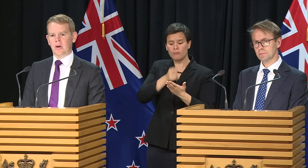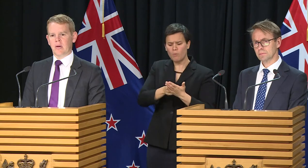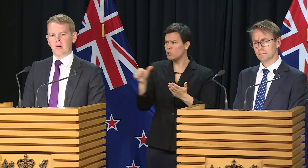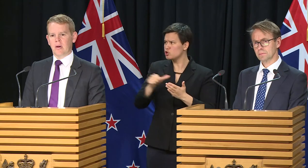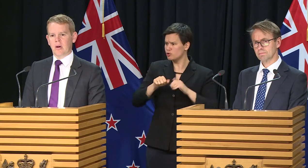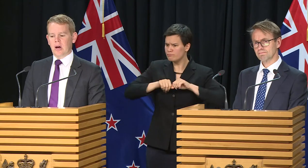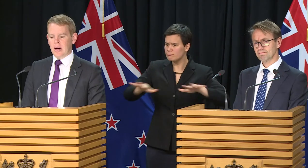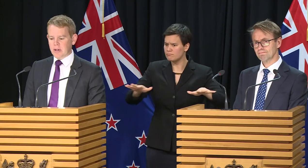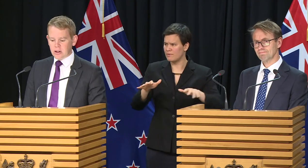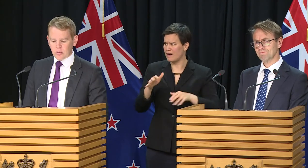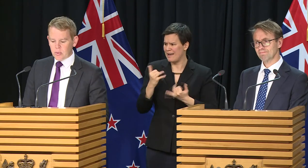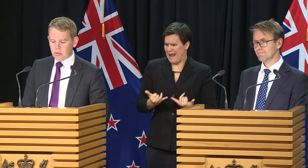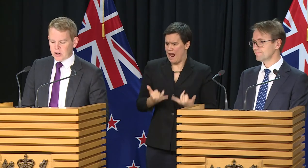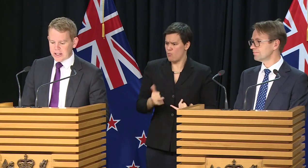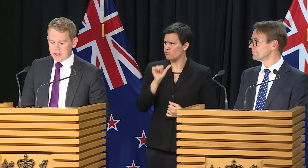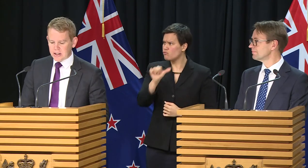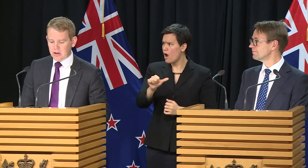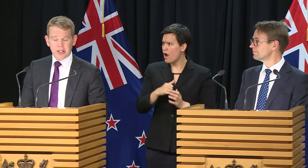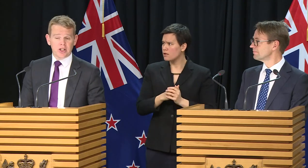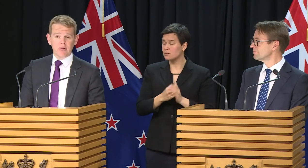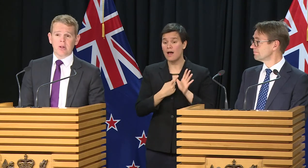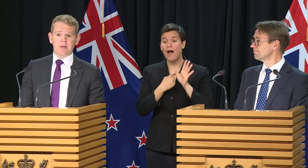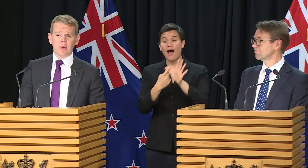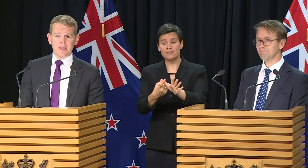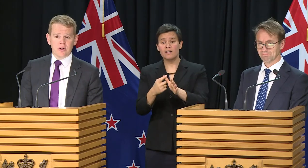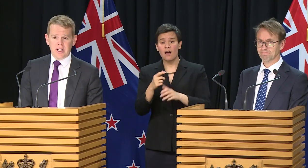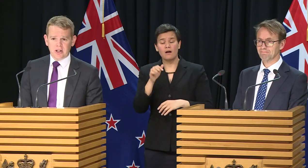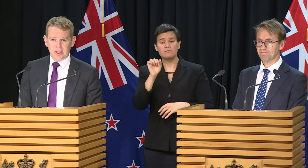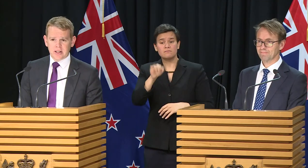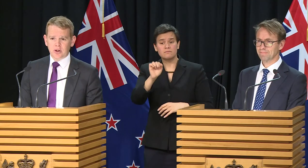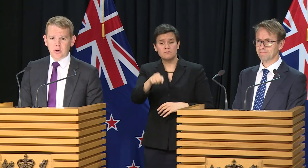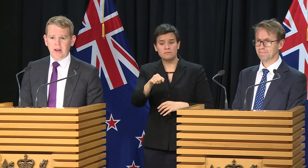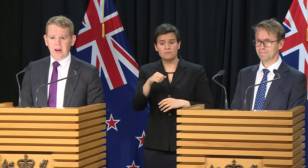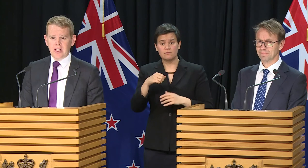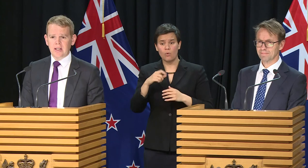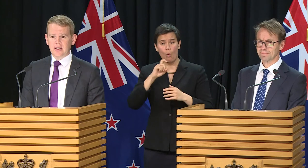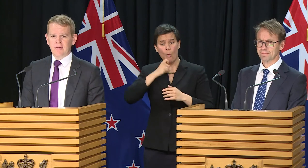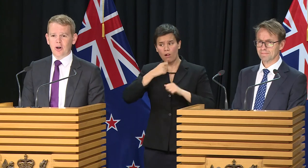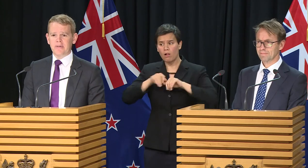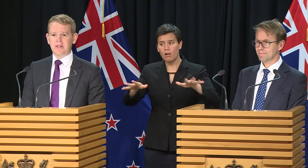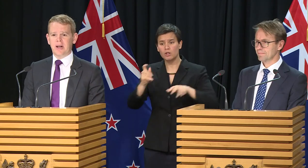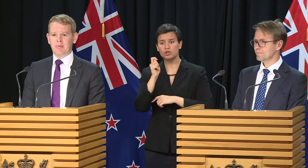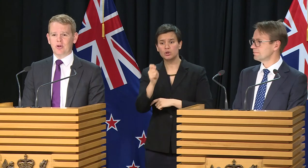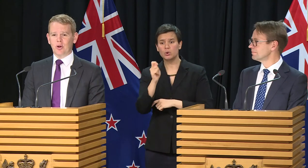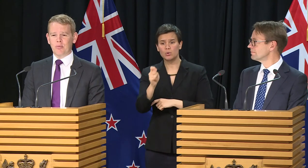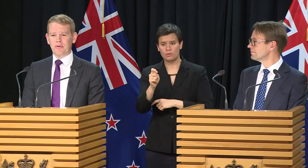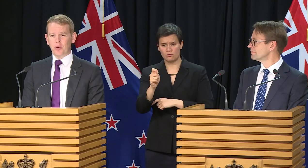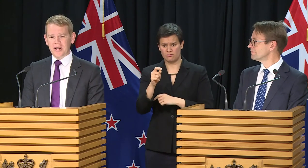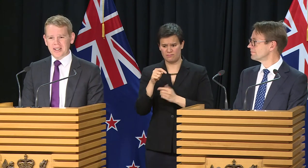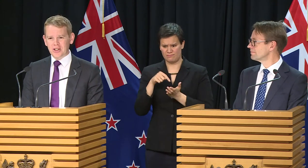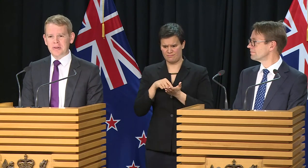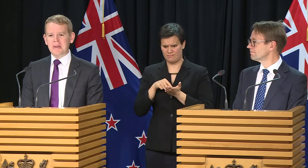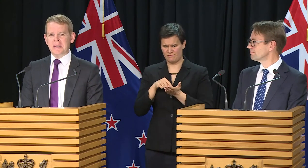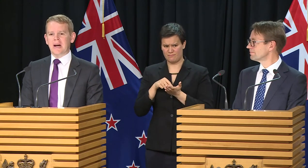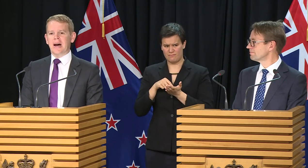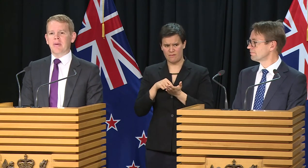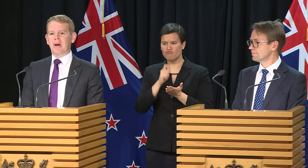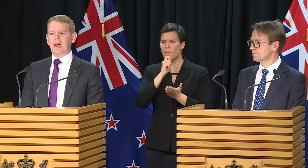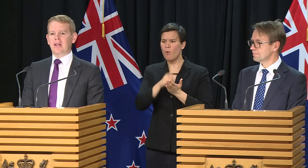there as soon as possible? Yes, look, we will release it. The Director General himself has not had a chance to look at that yet. It arrived not long before the